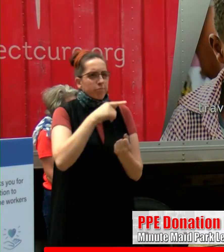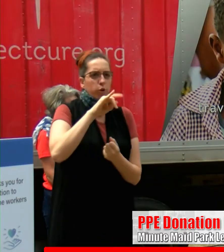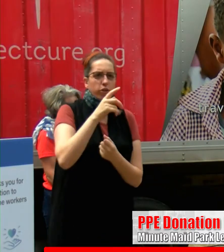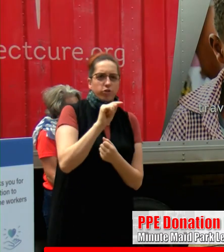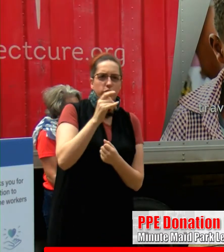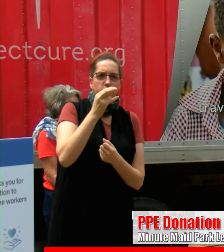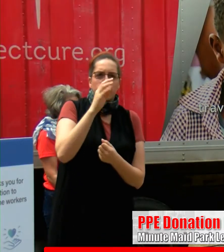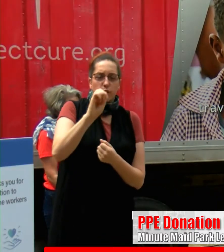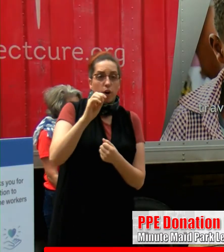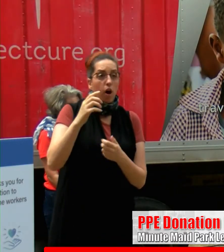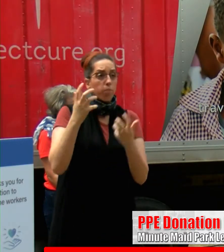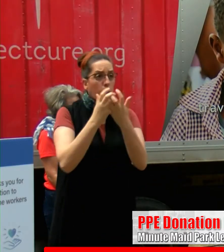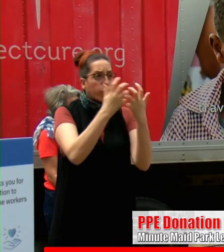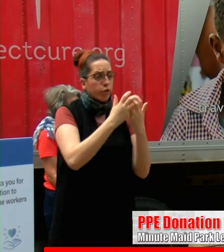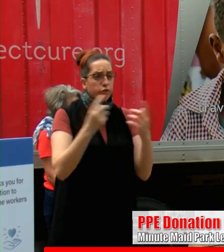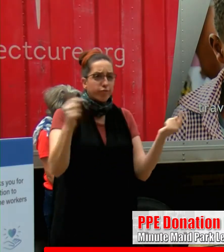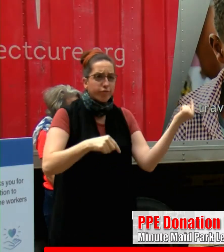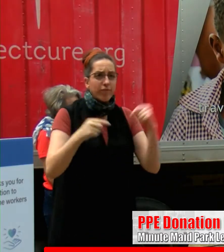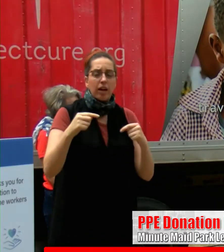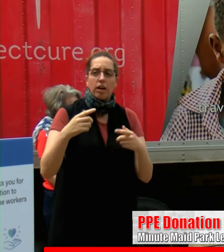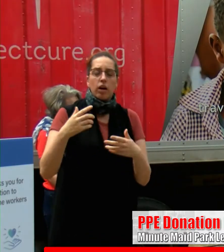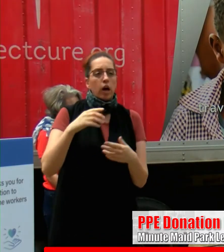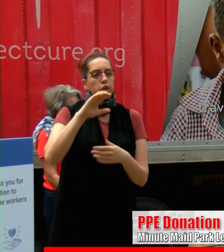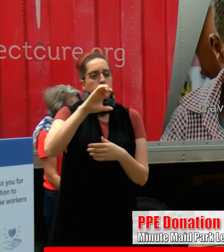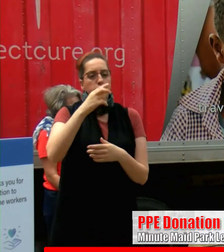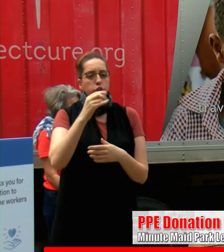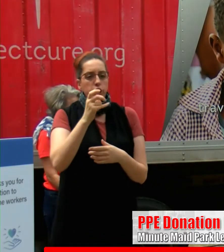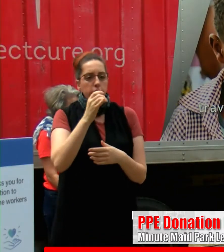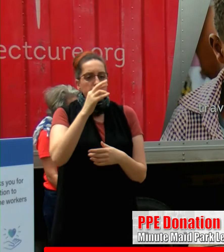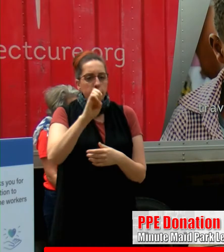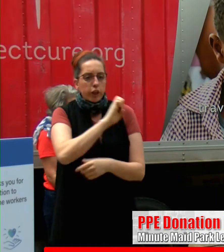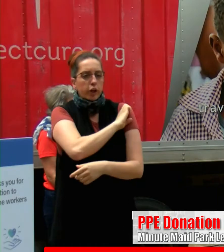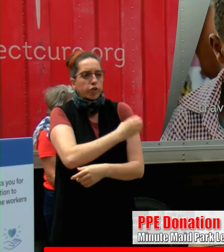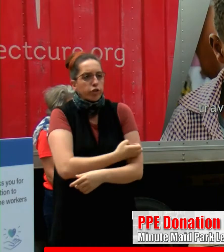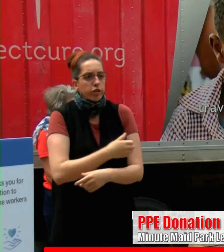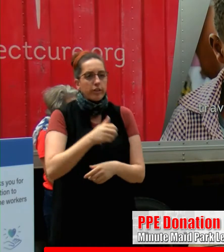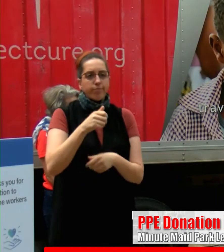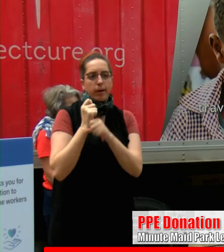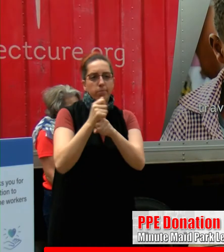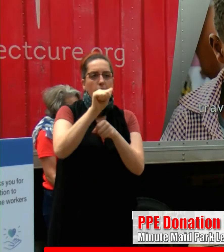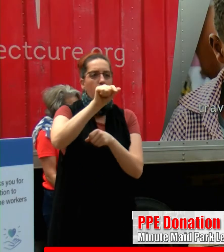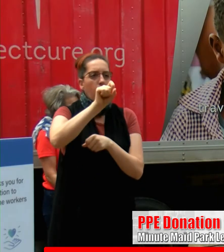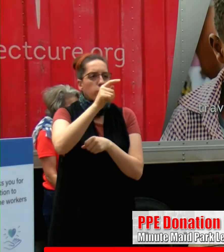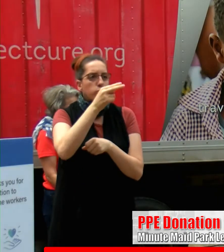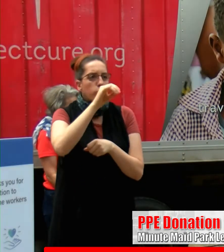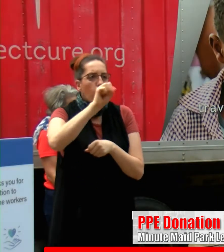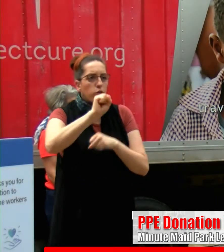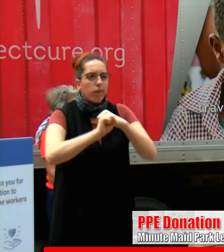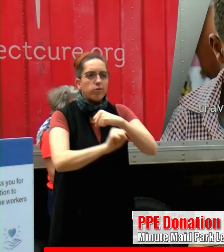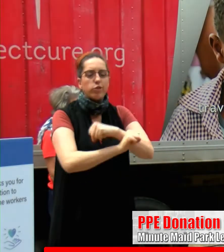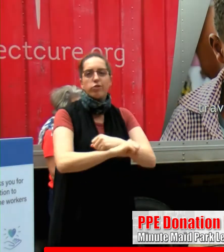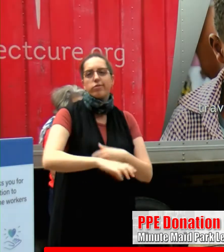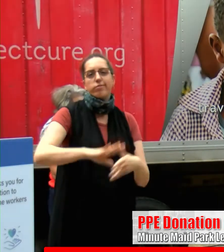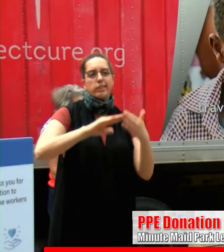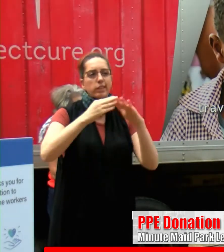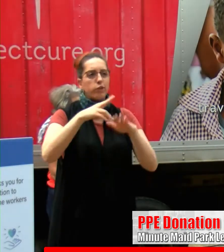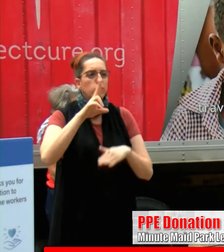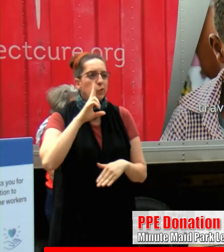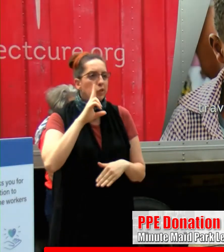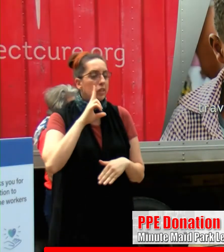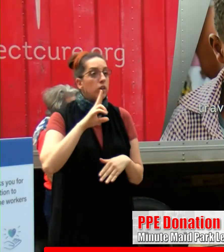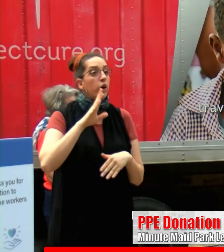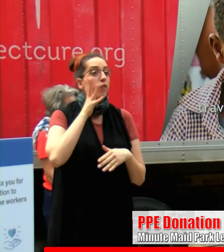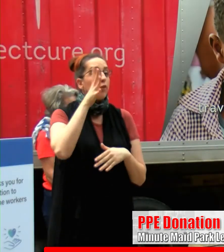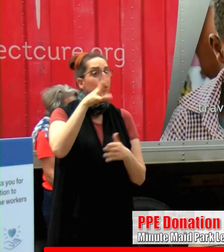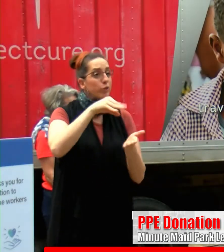partners, for Cheniere Energy, for the Astros Foundation, for the City of Houston, for the students, future